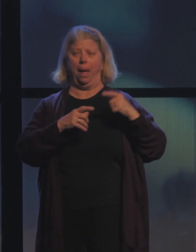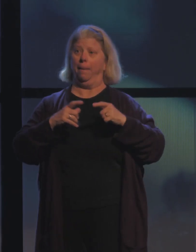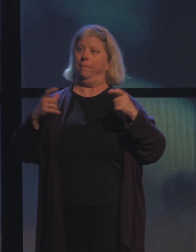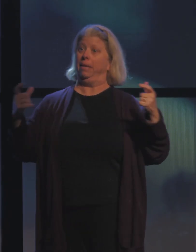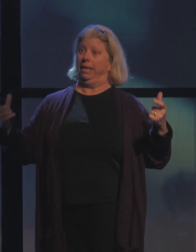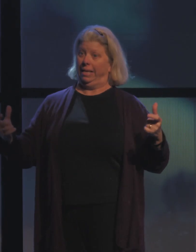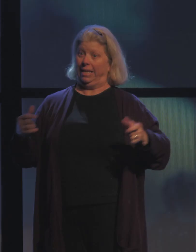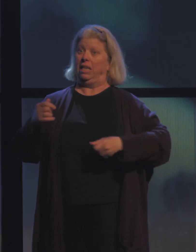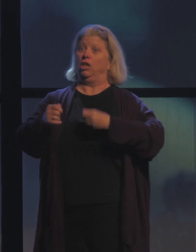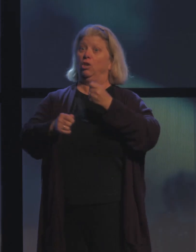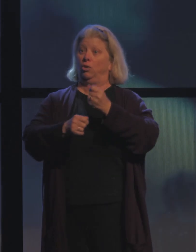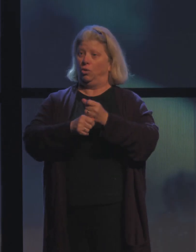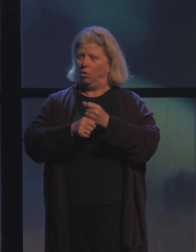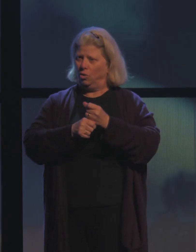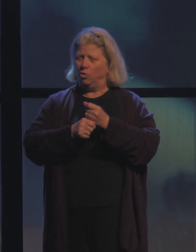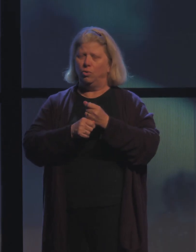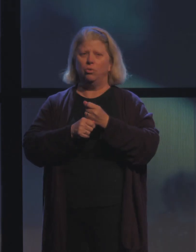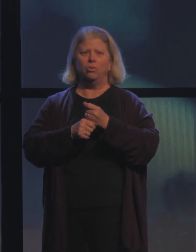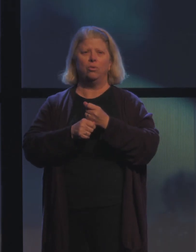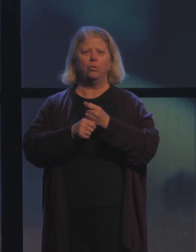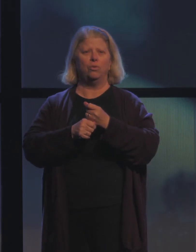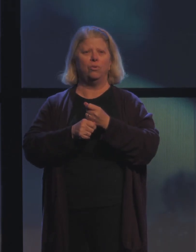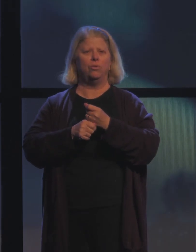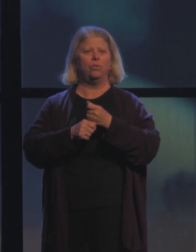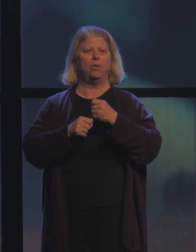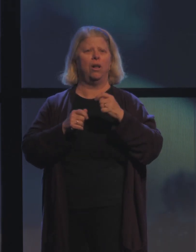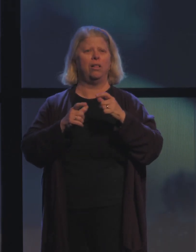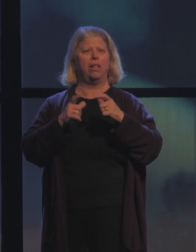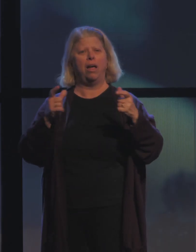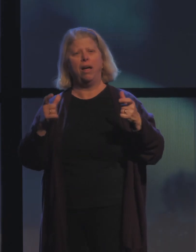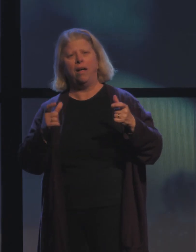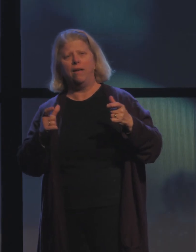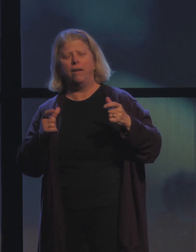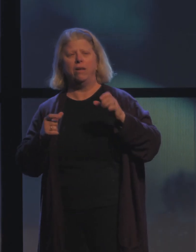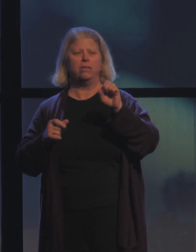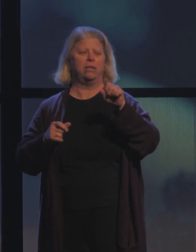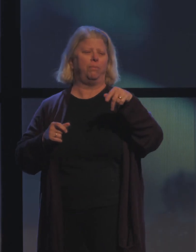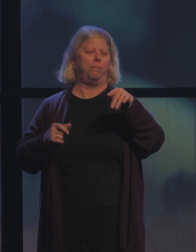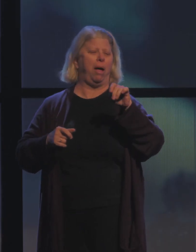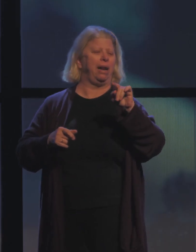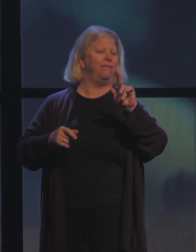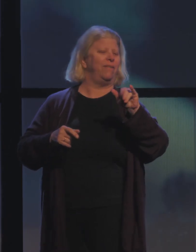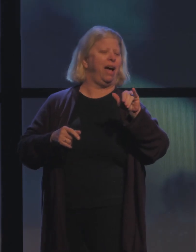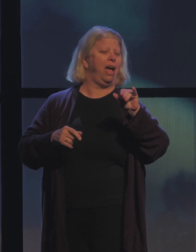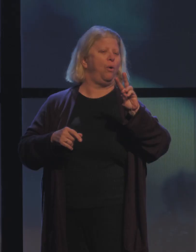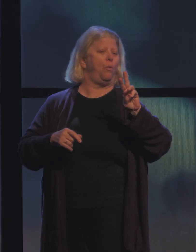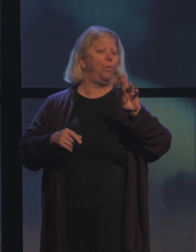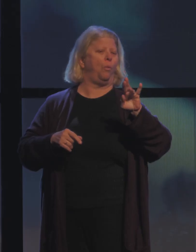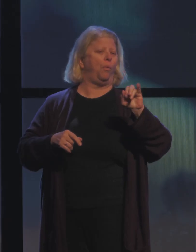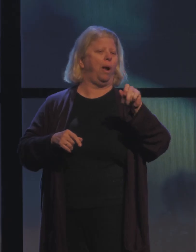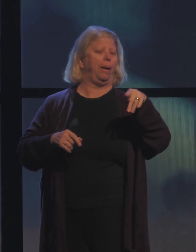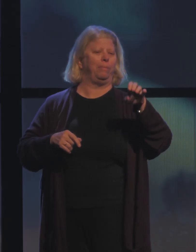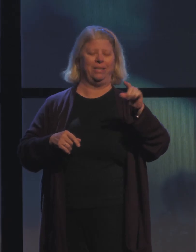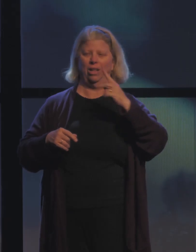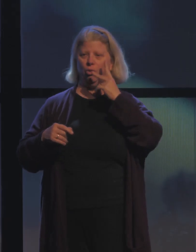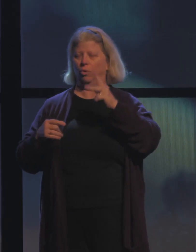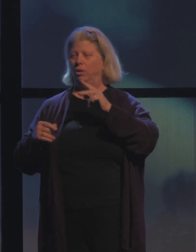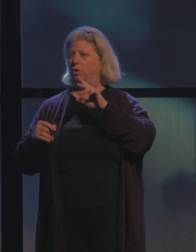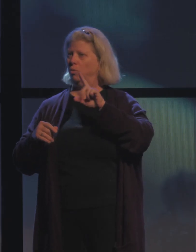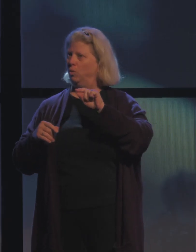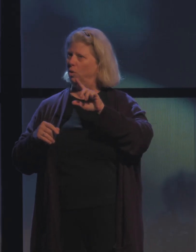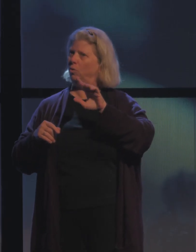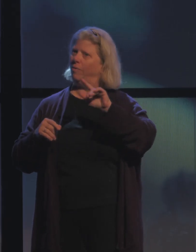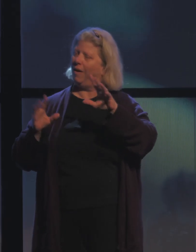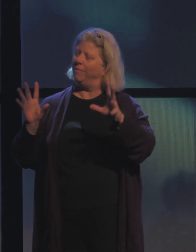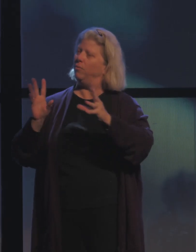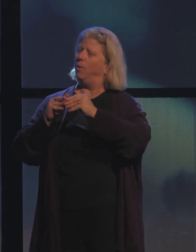big year. And, there's like Spotify Wrapped, right? When you look at 2025,